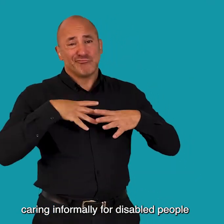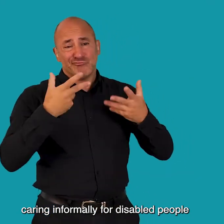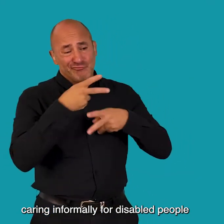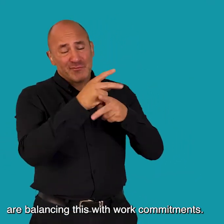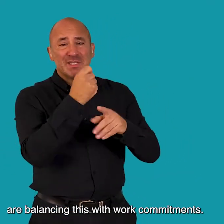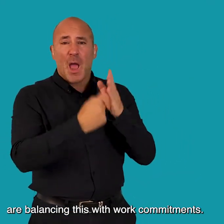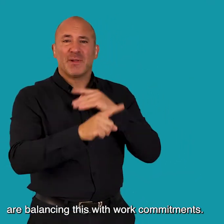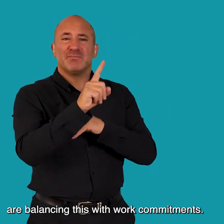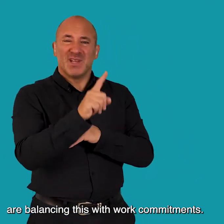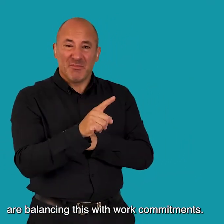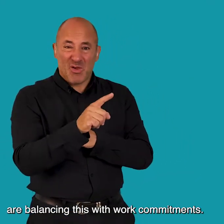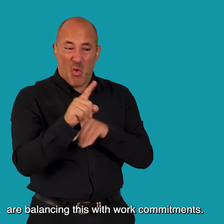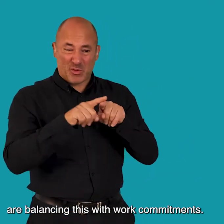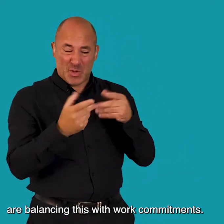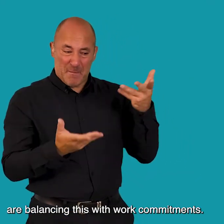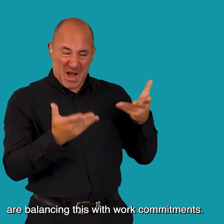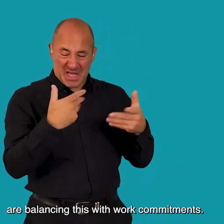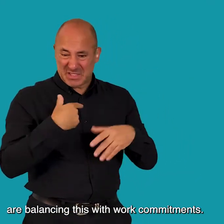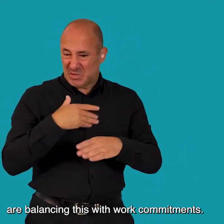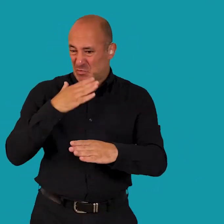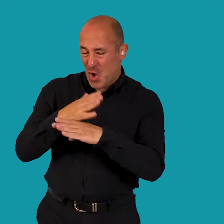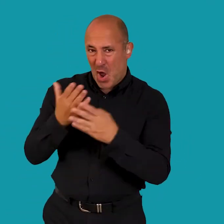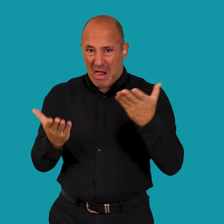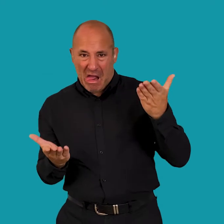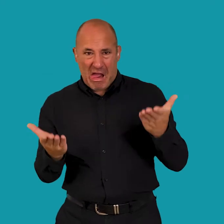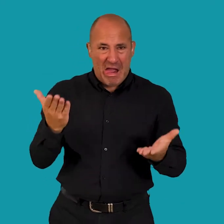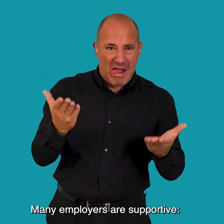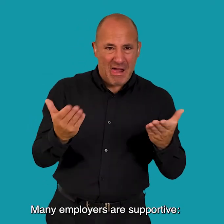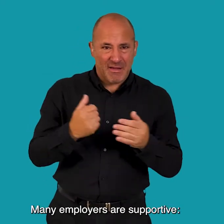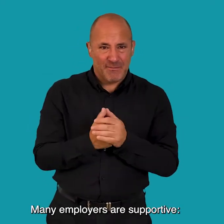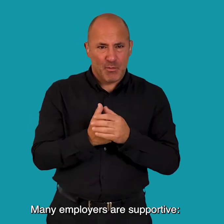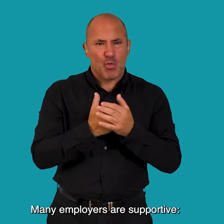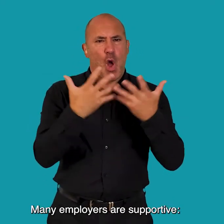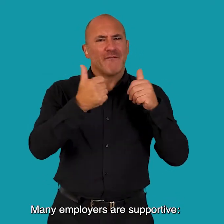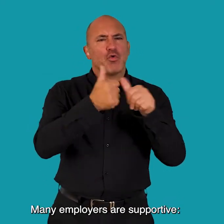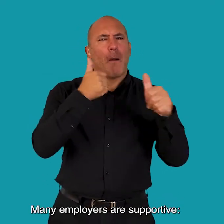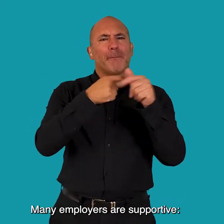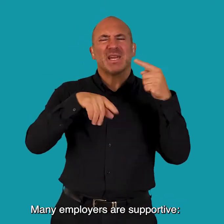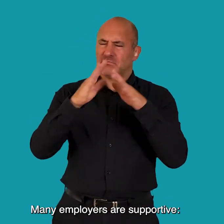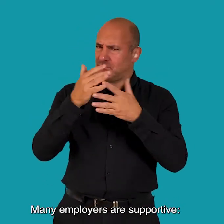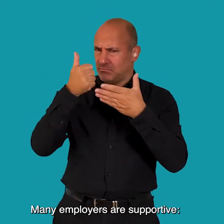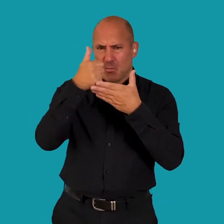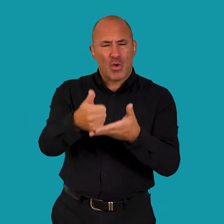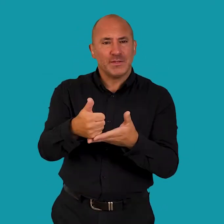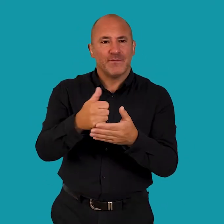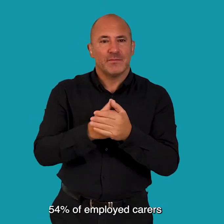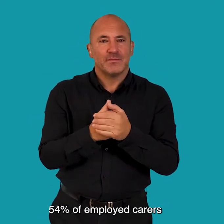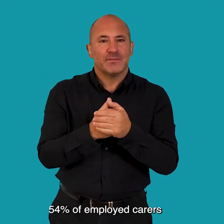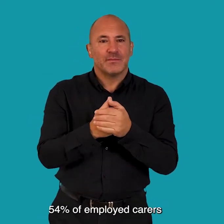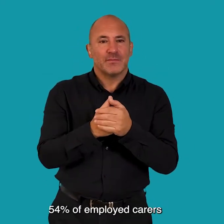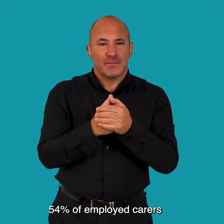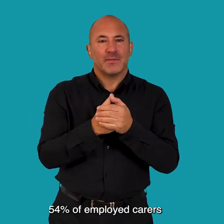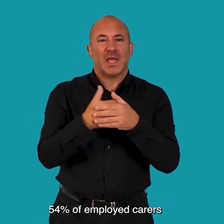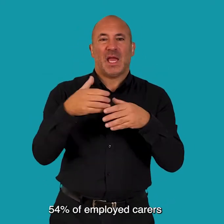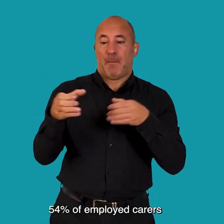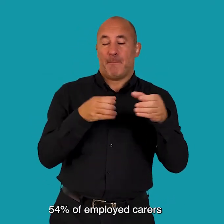are balancing this with work commitments. Many employers are supportive. 54% of